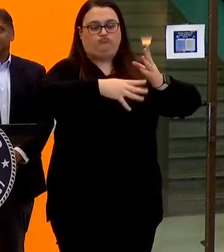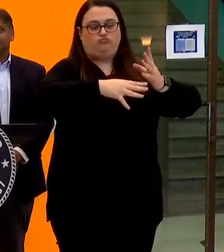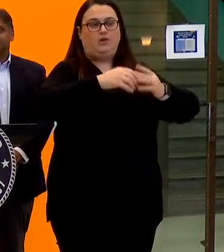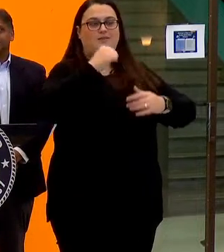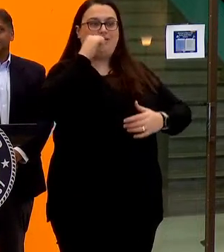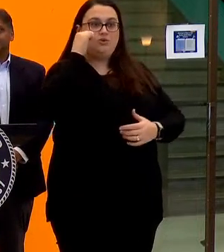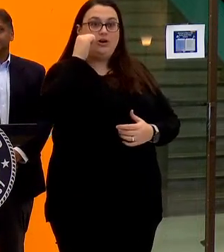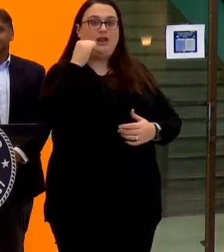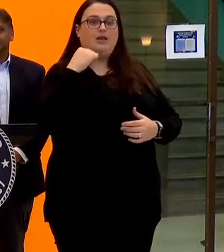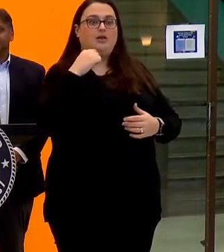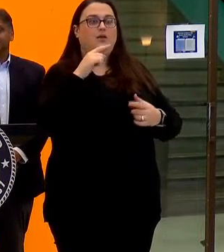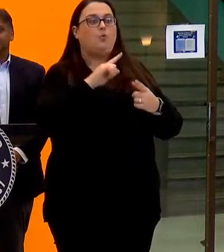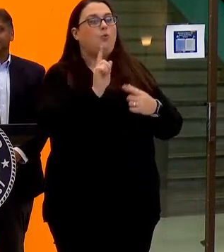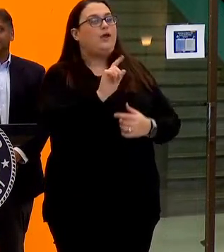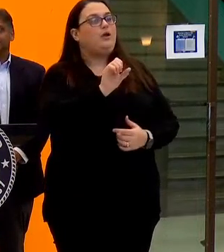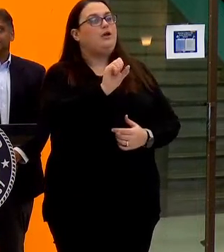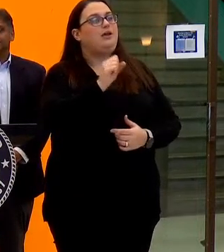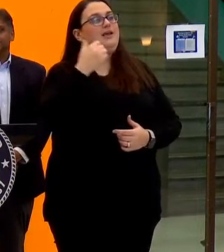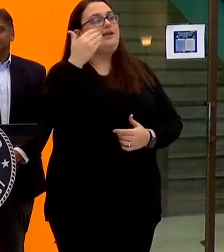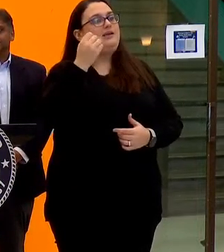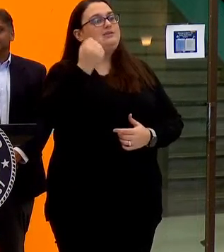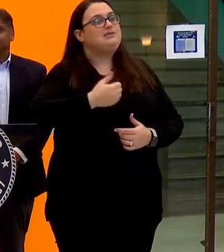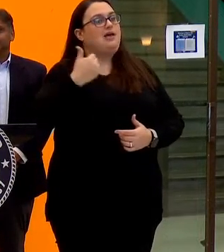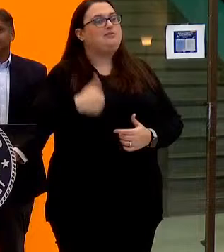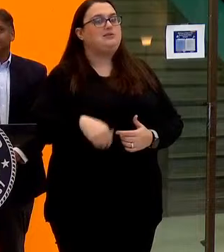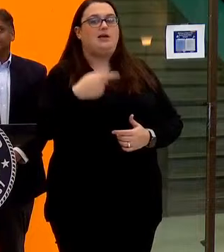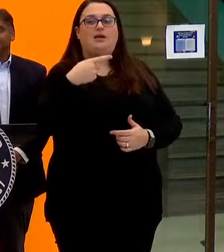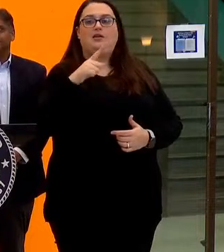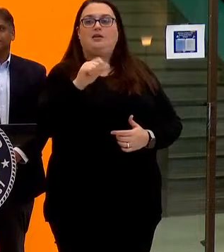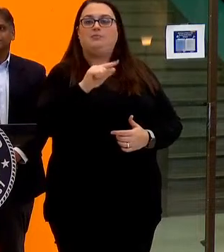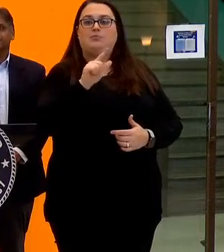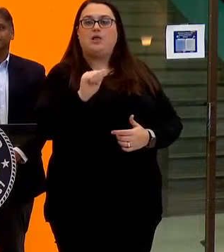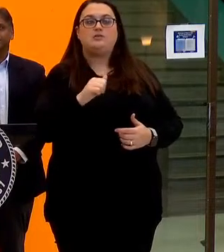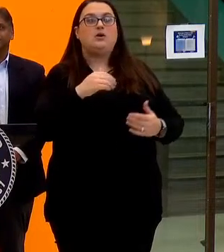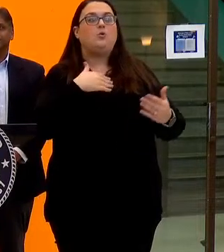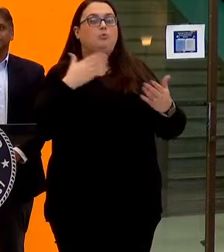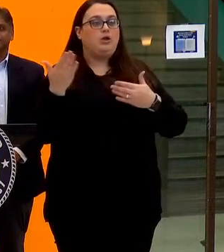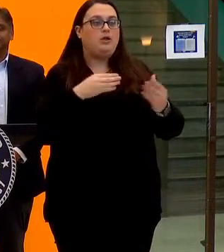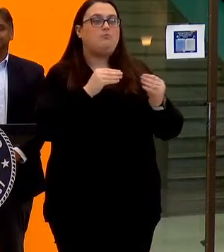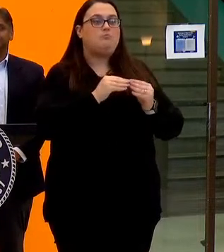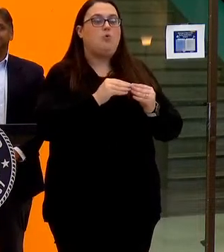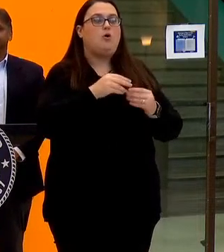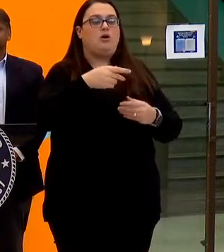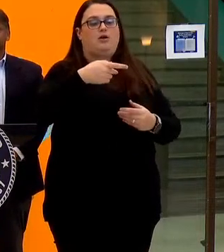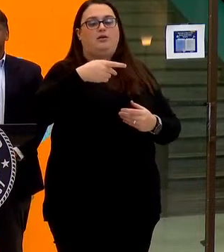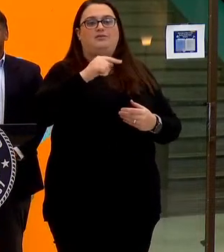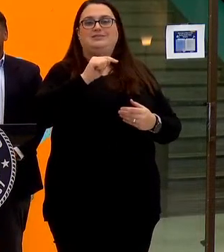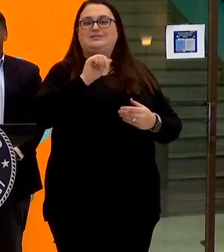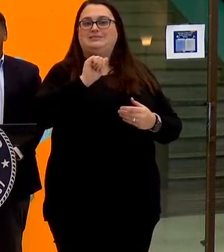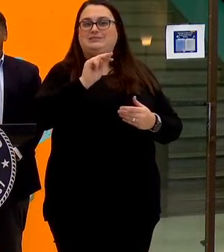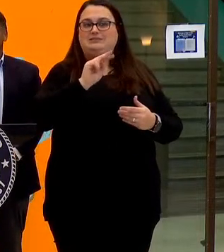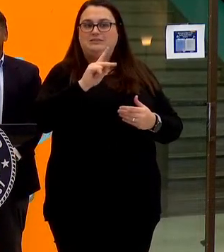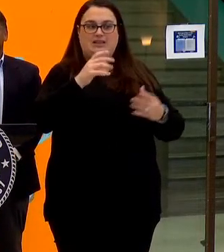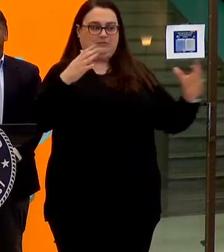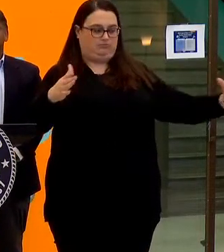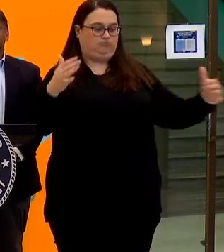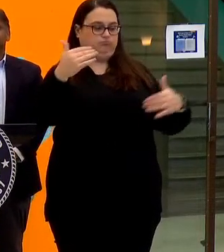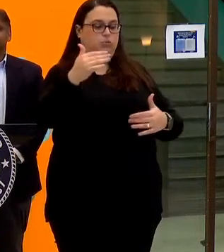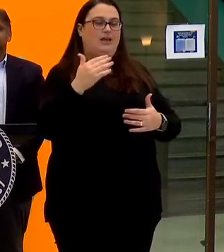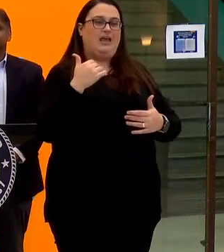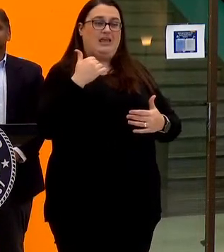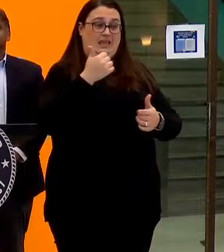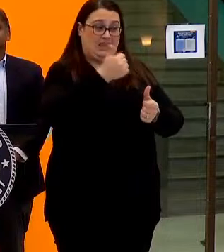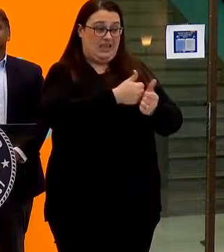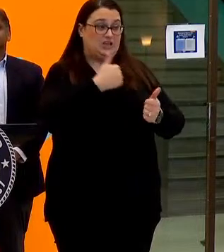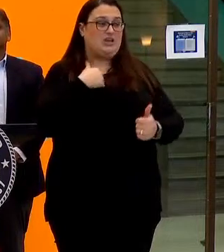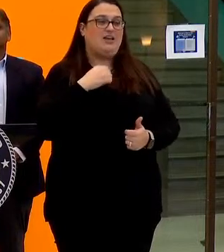this at Southside Plaza. We are bringing in additional potable water tanks. The largest capacity tanks, which each